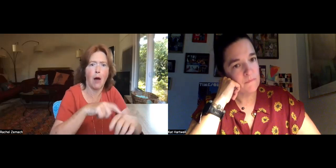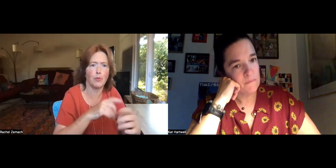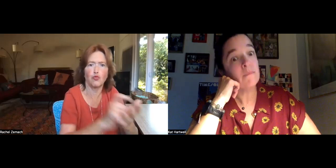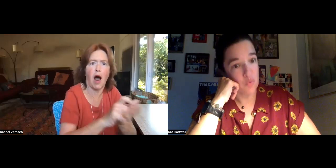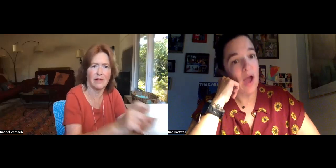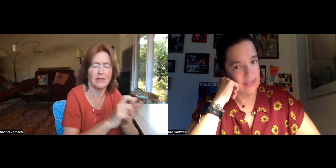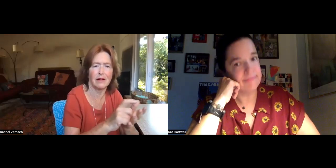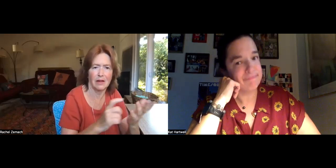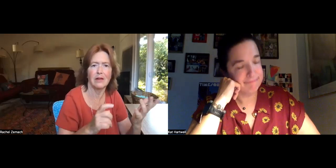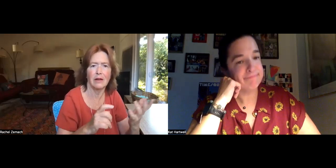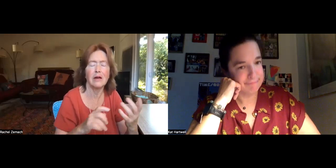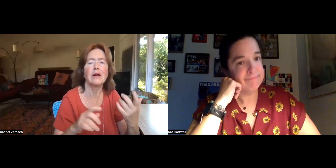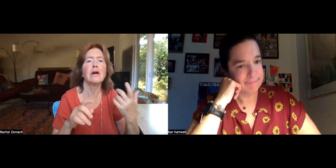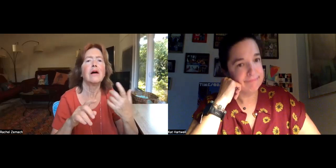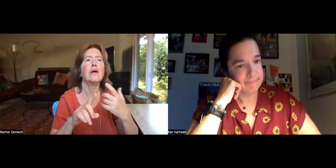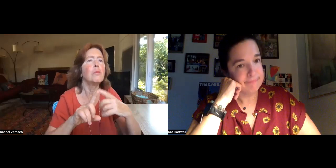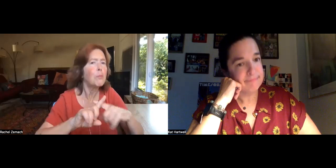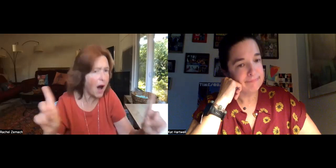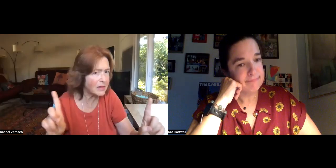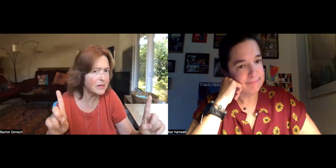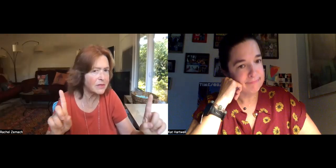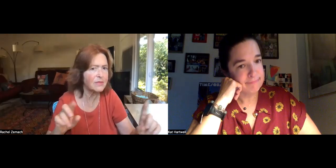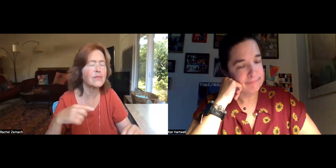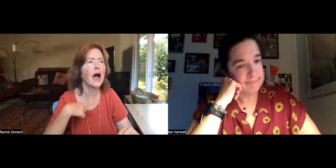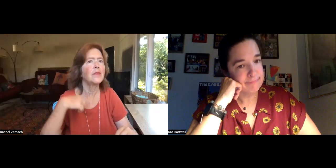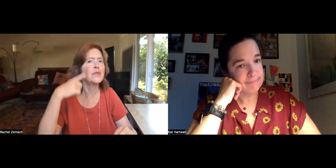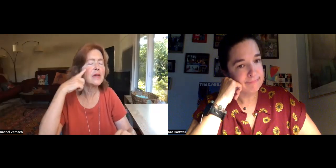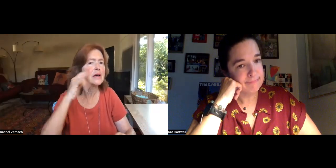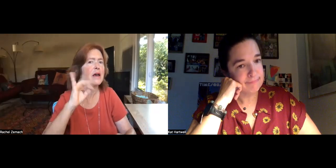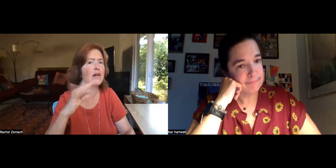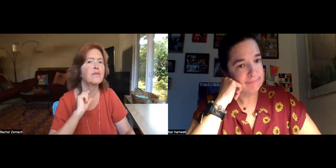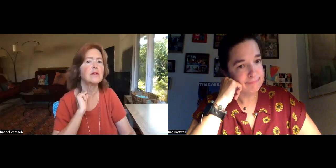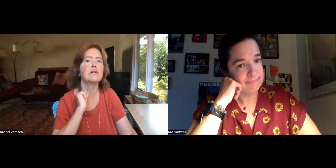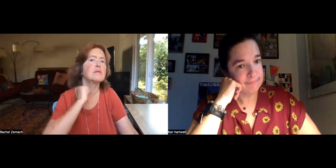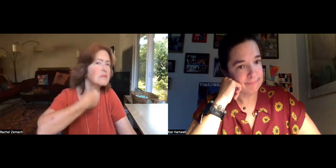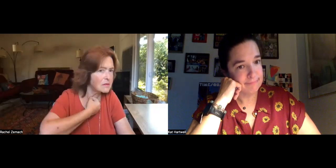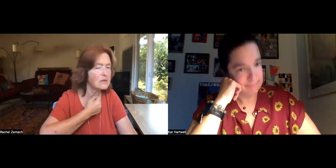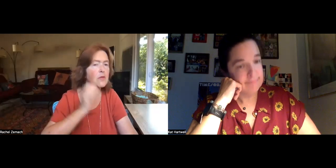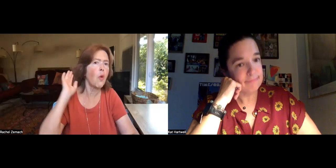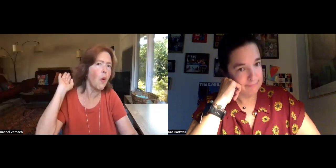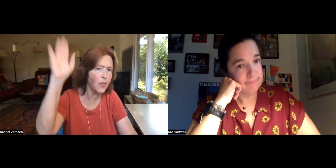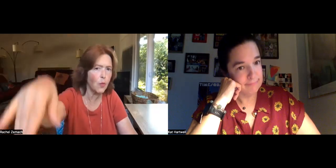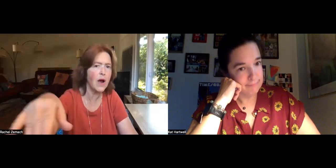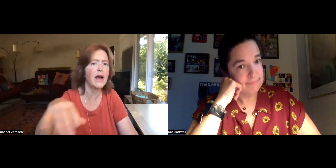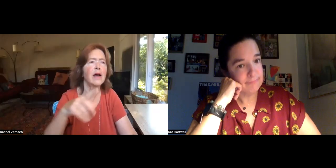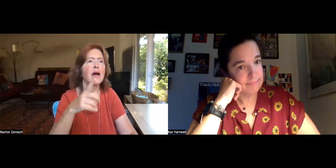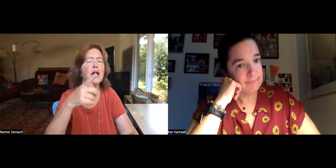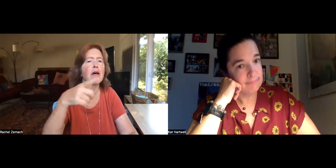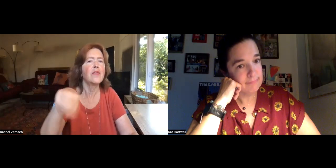right. But I think if All the way